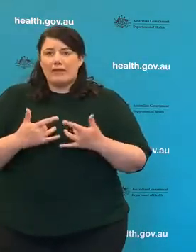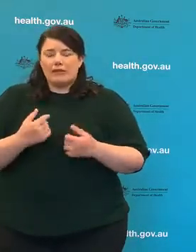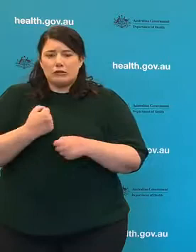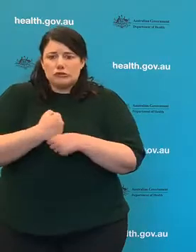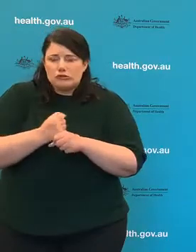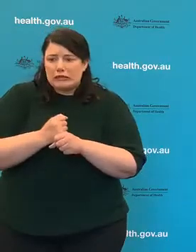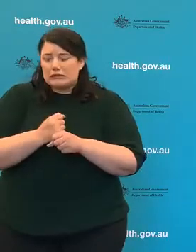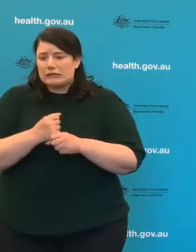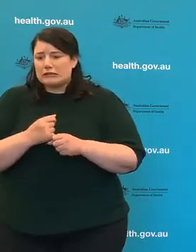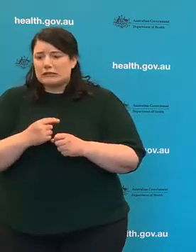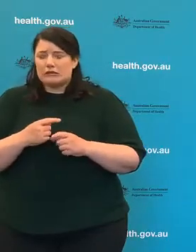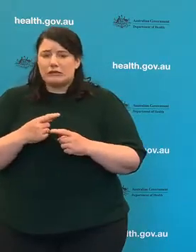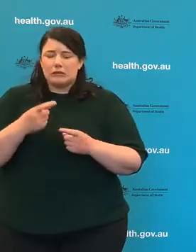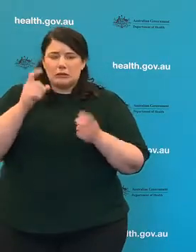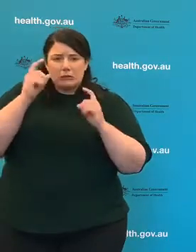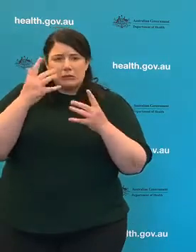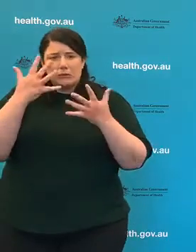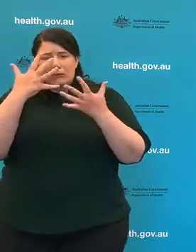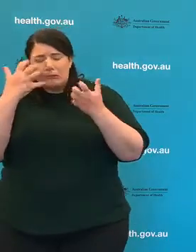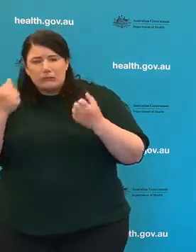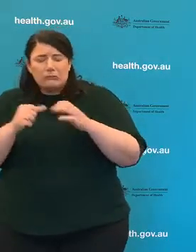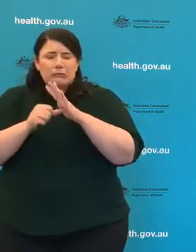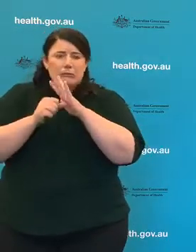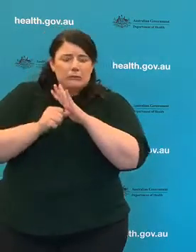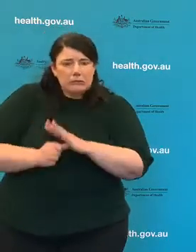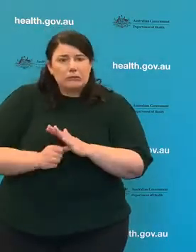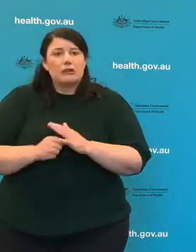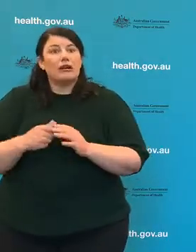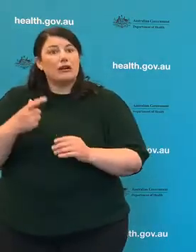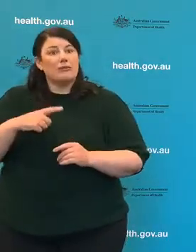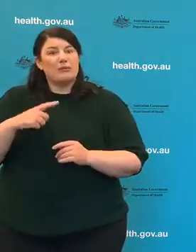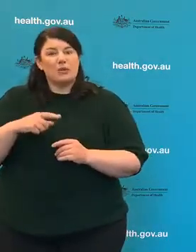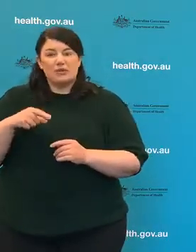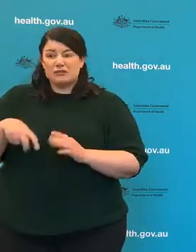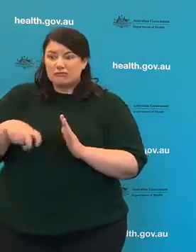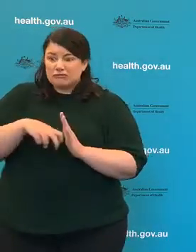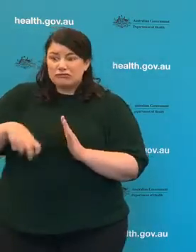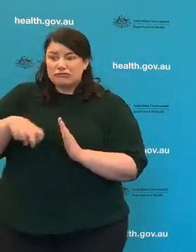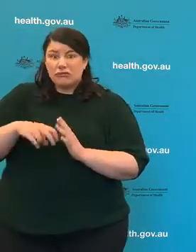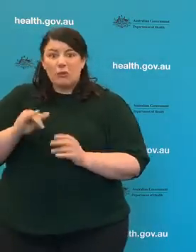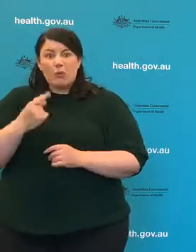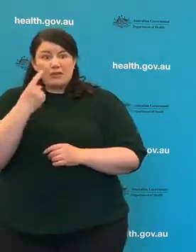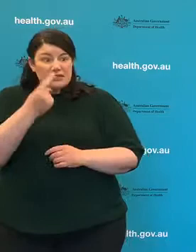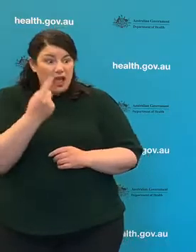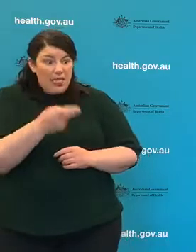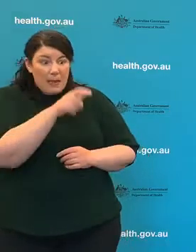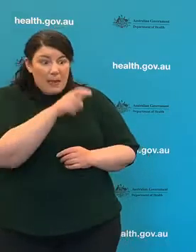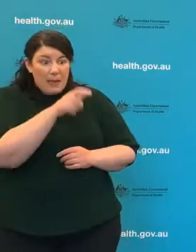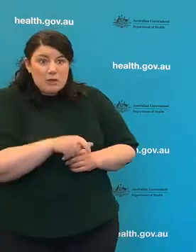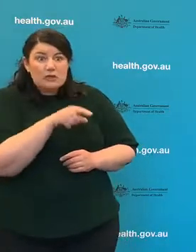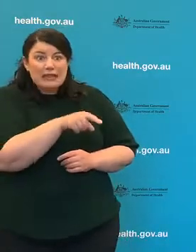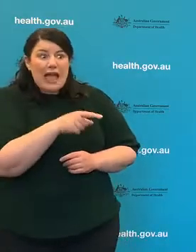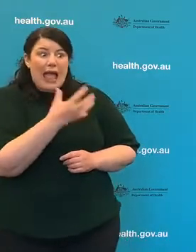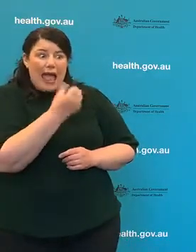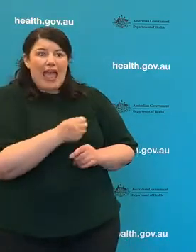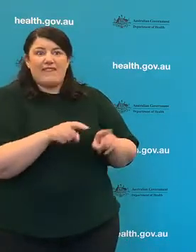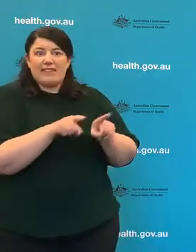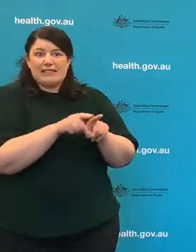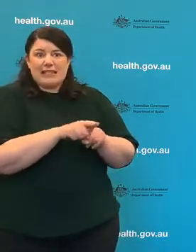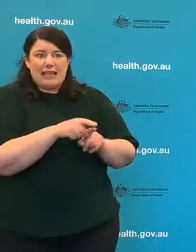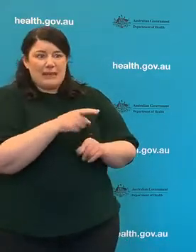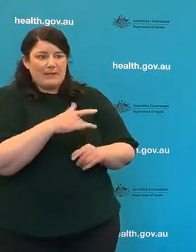stress or strain because of the restrictions in Victoria, or you observe a friend or a family member who's undergoing